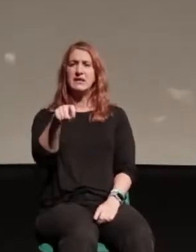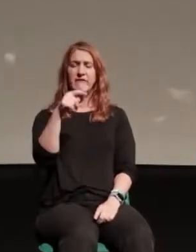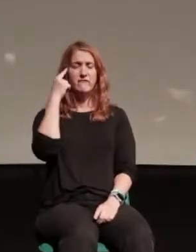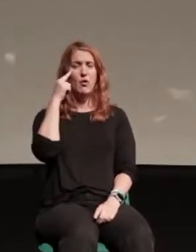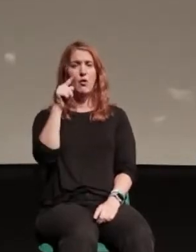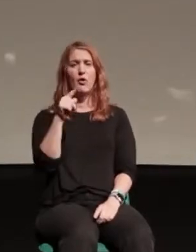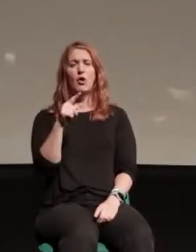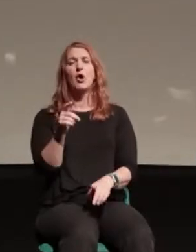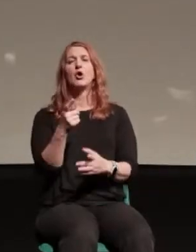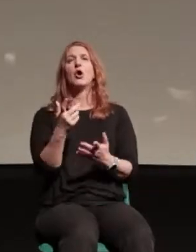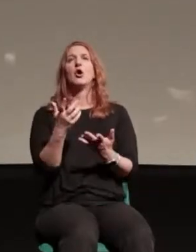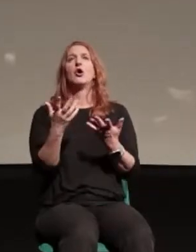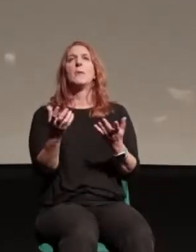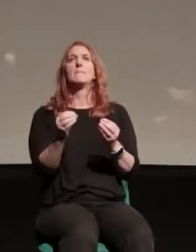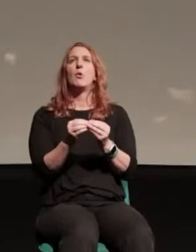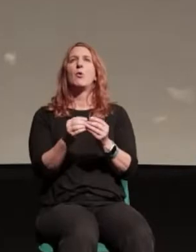a slower,